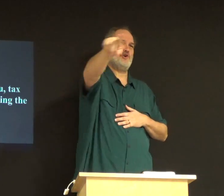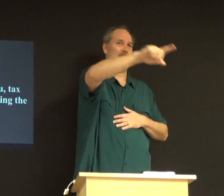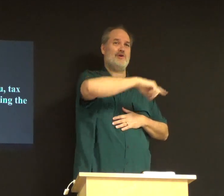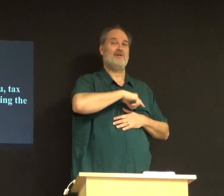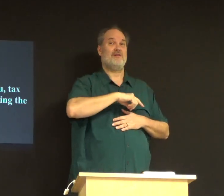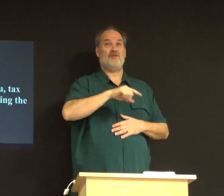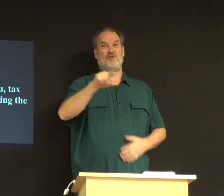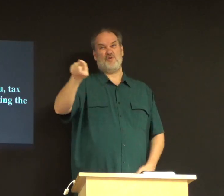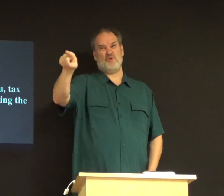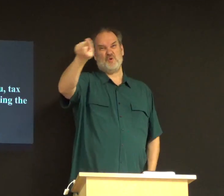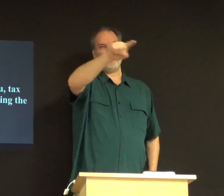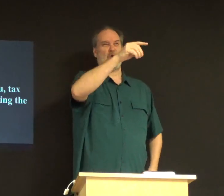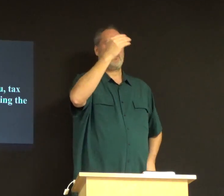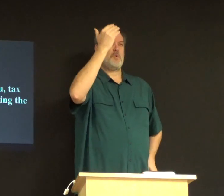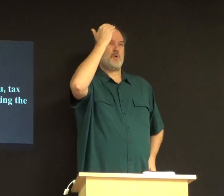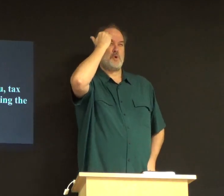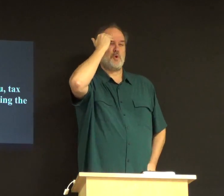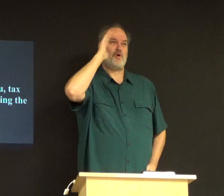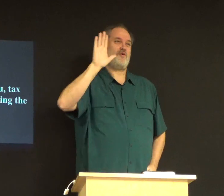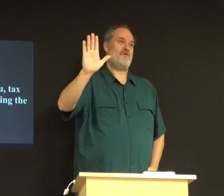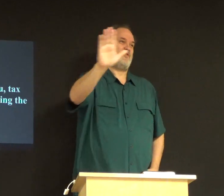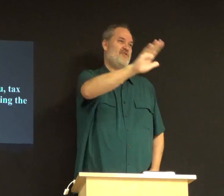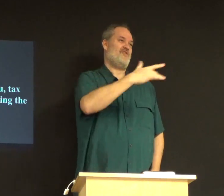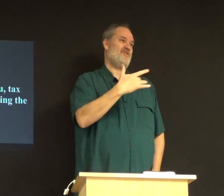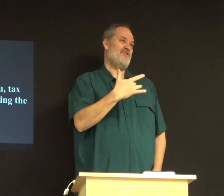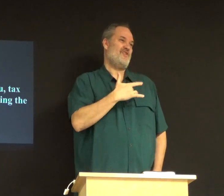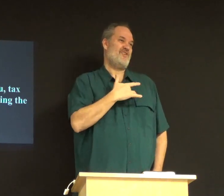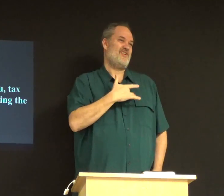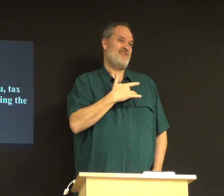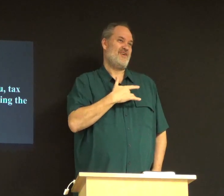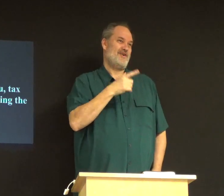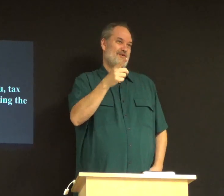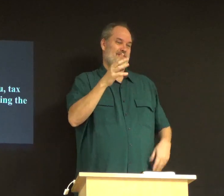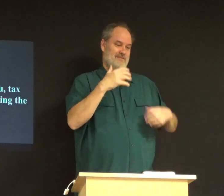God. You guys know, you know your